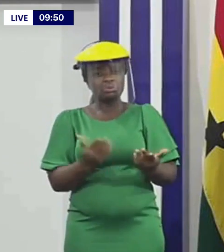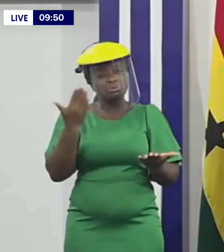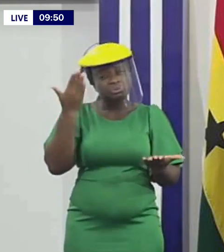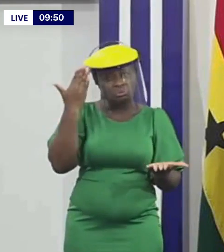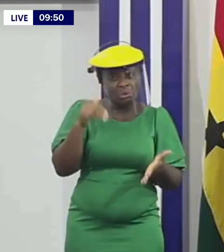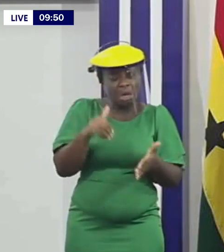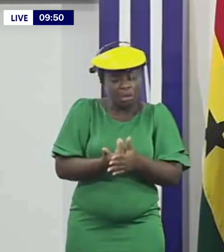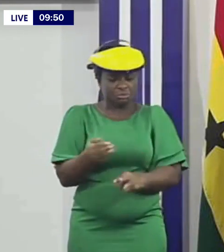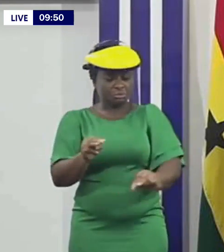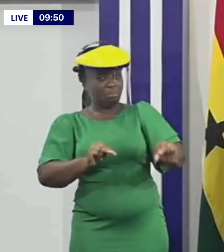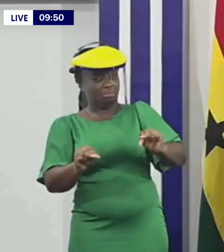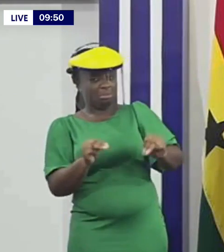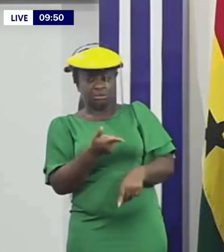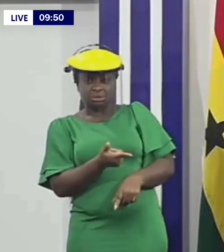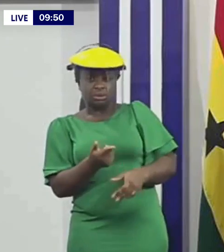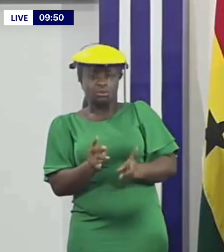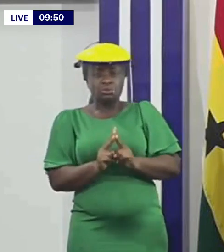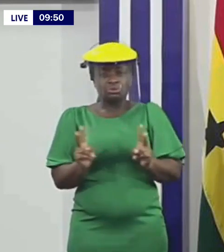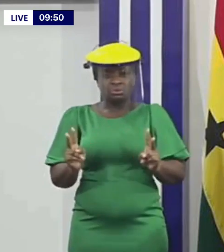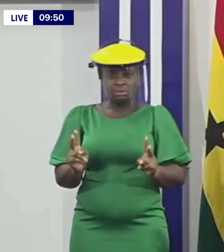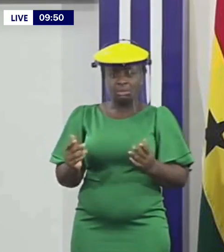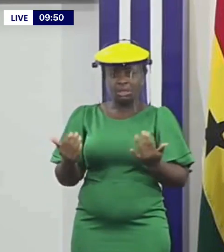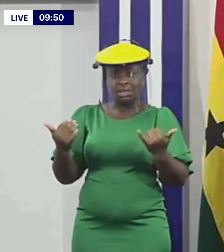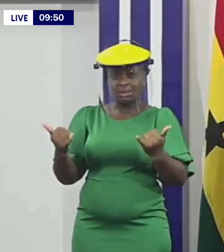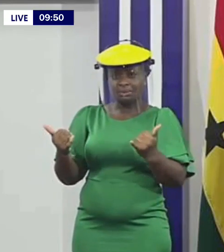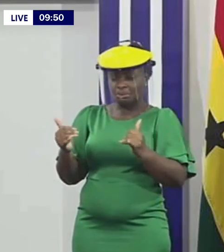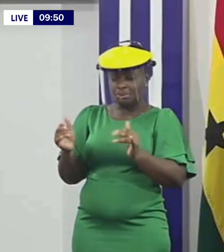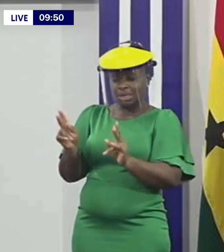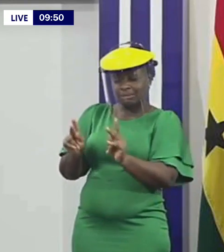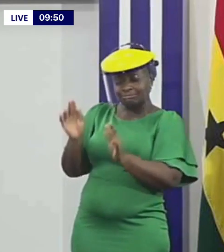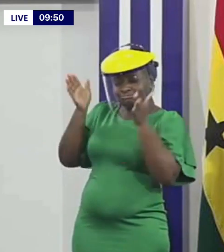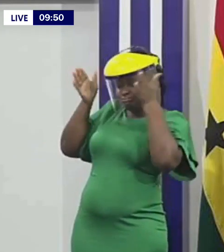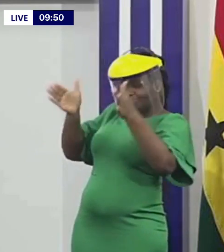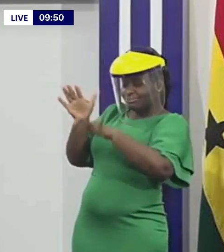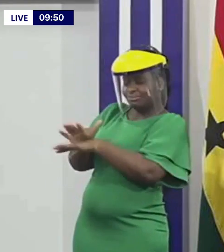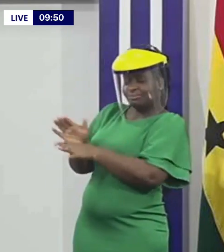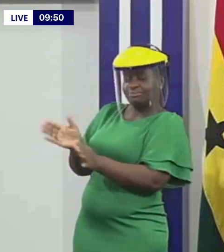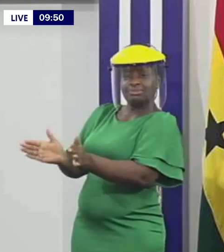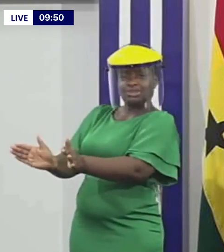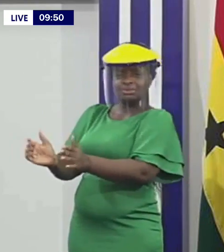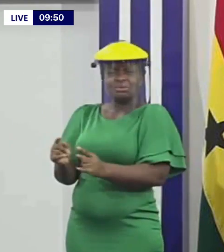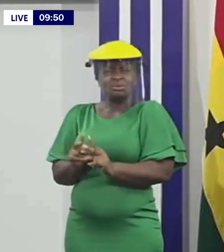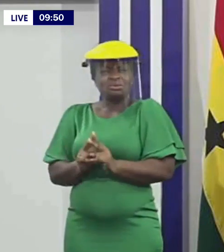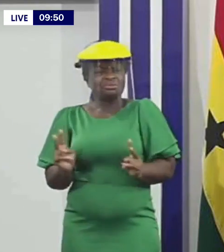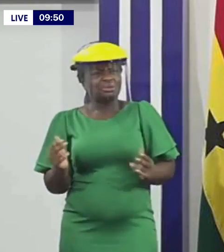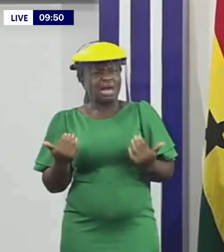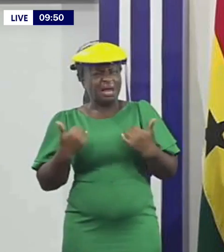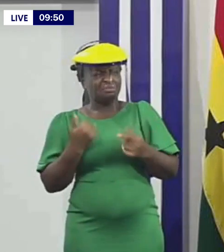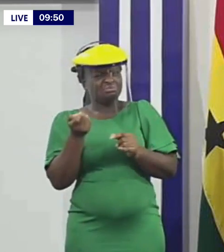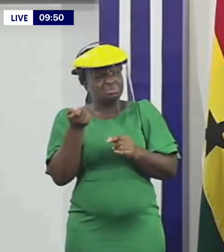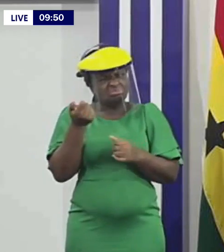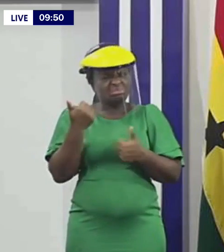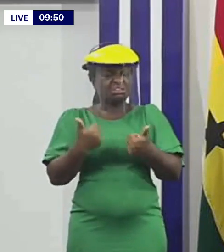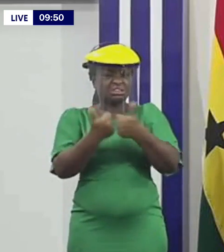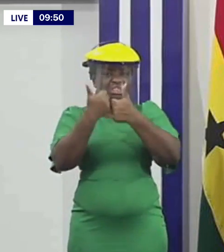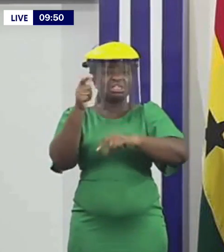how you should manage them. So priority was provided to these people. there was a bit of laboratory challenge with respect